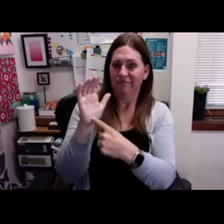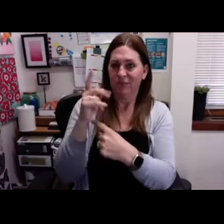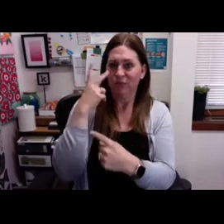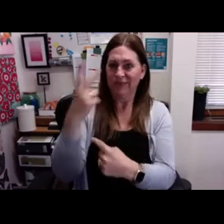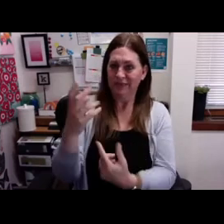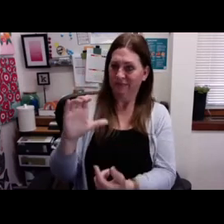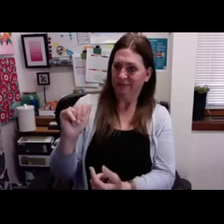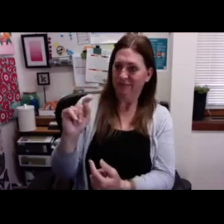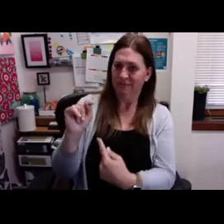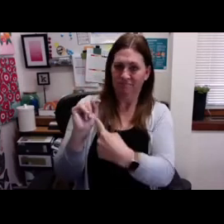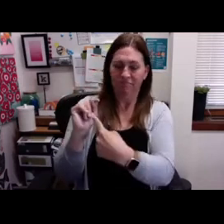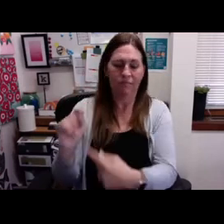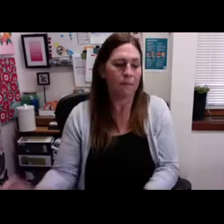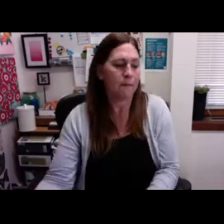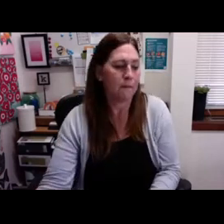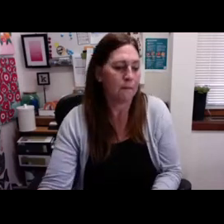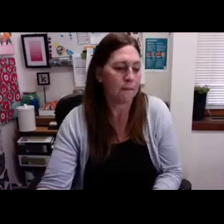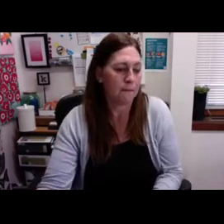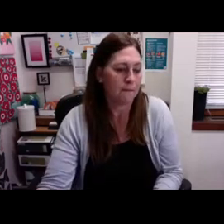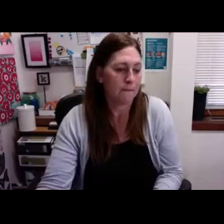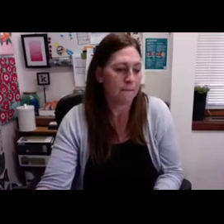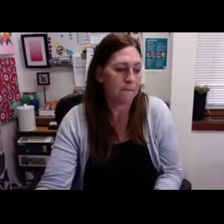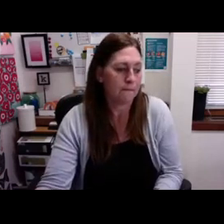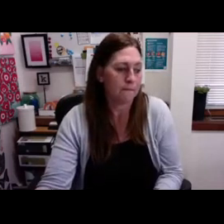So what you see on the hand,